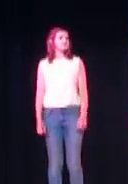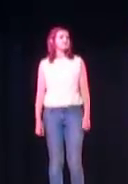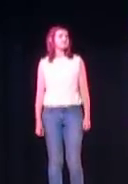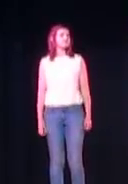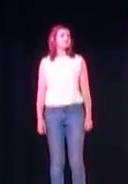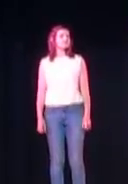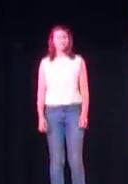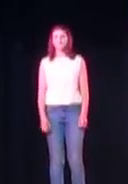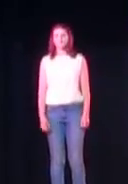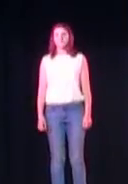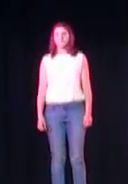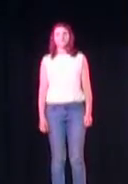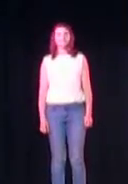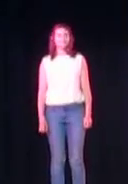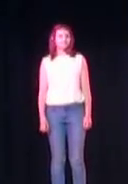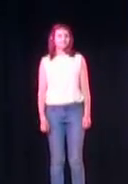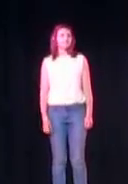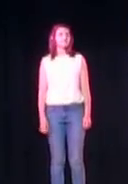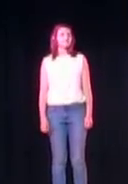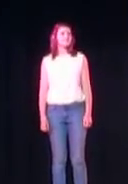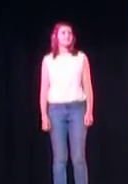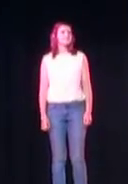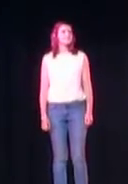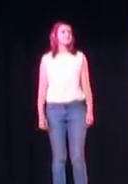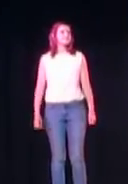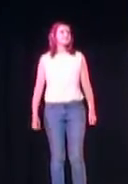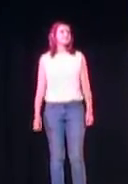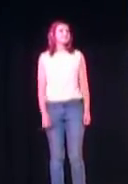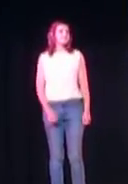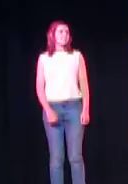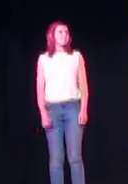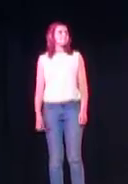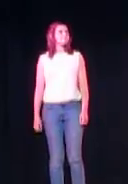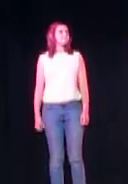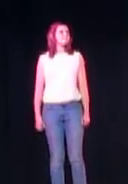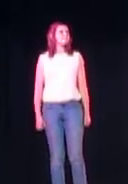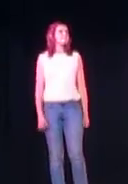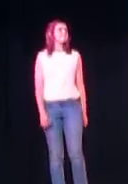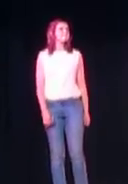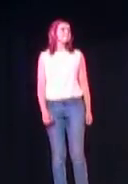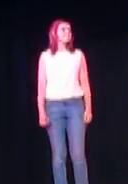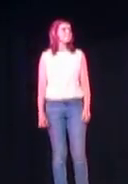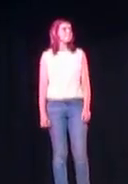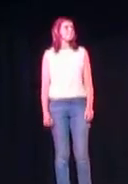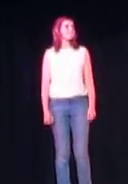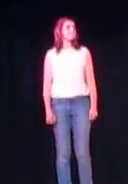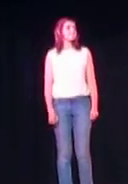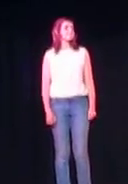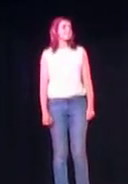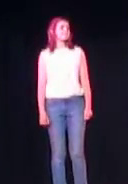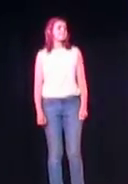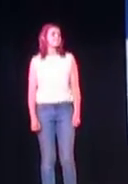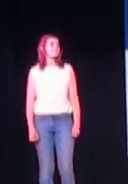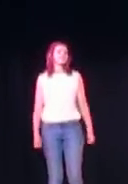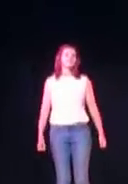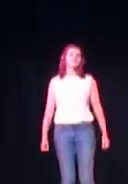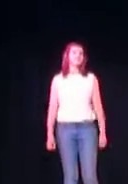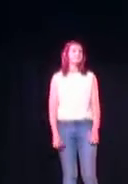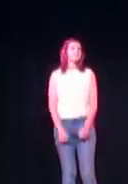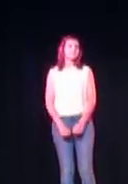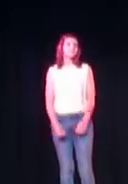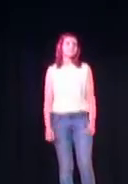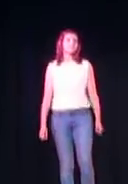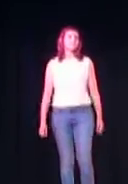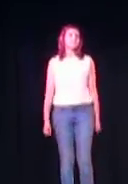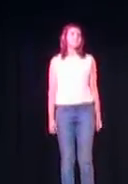go outside tonight In a pipe, she's like, just my plans Some